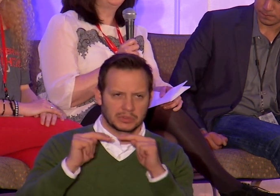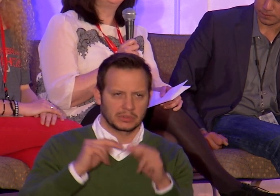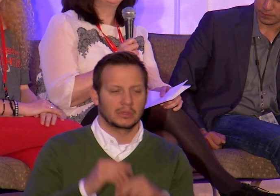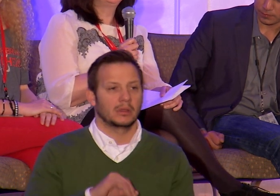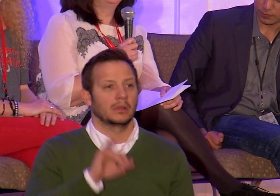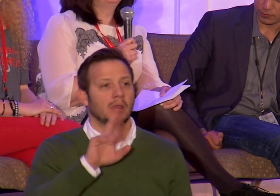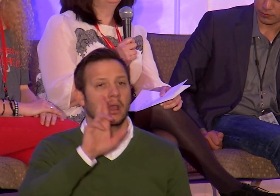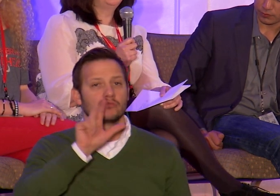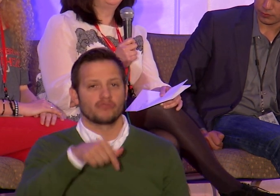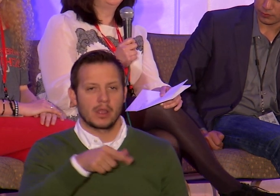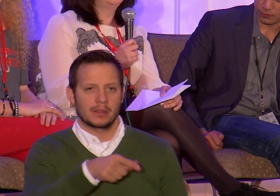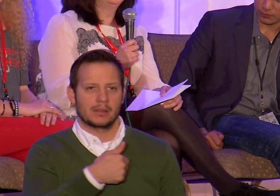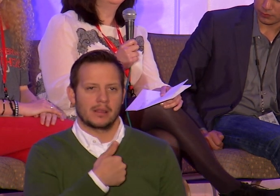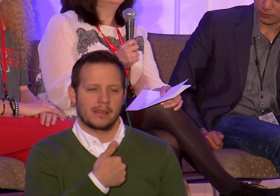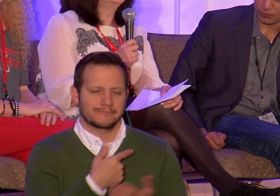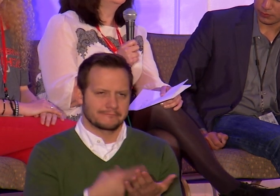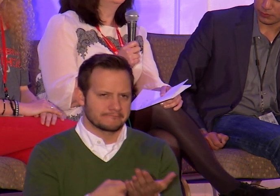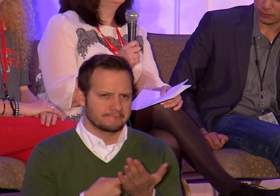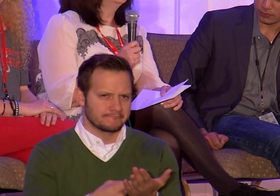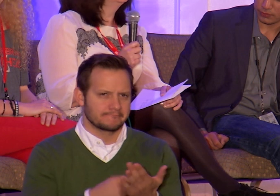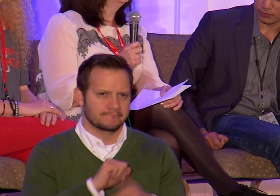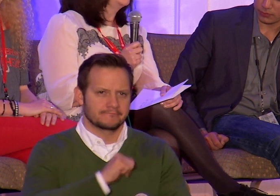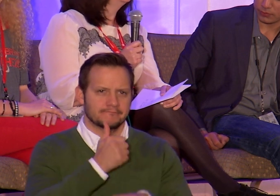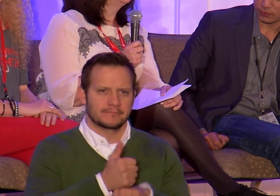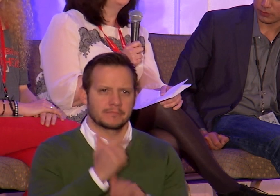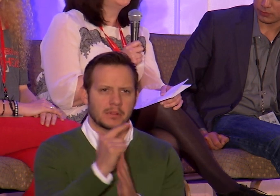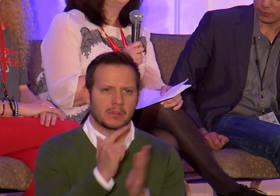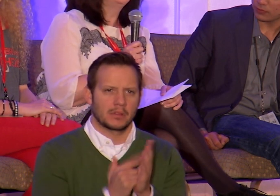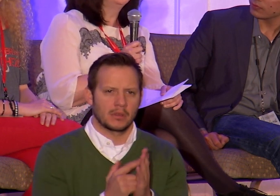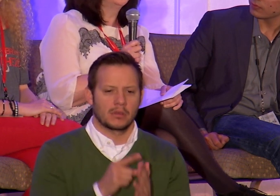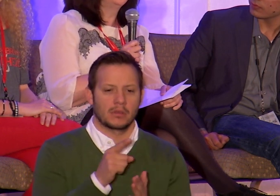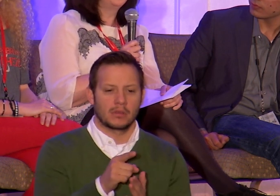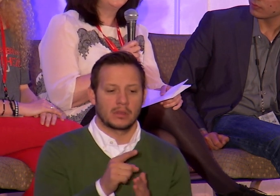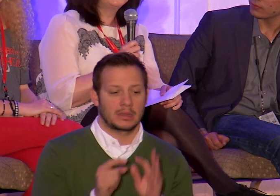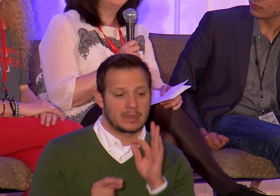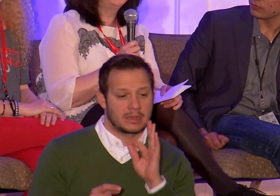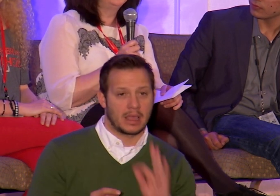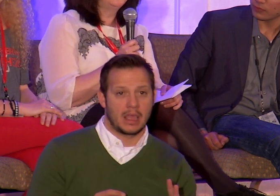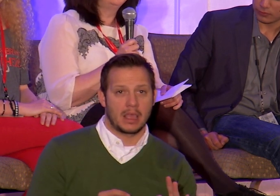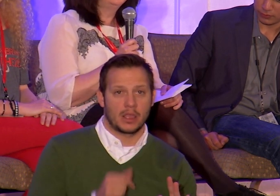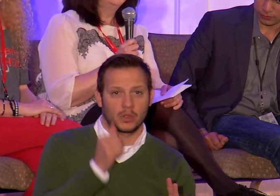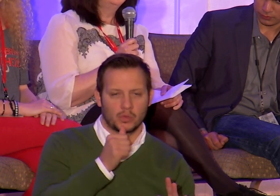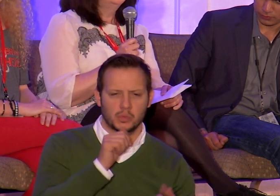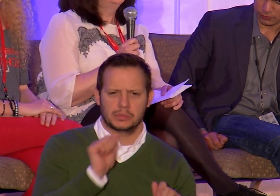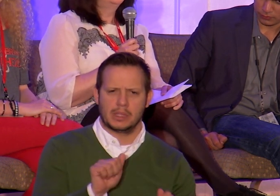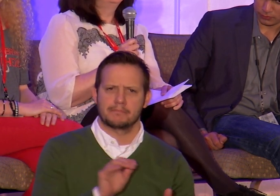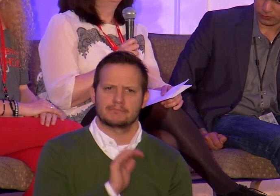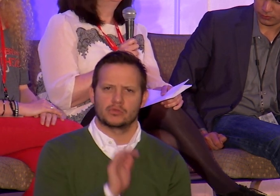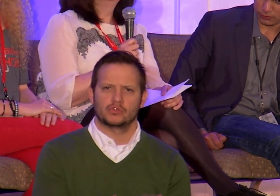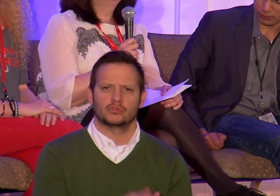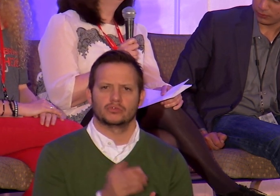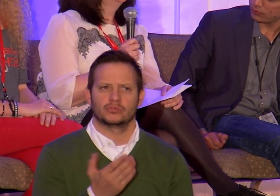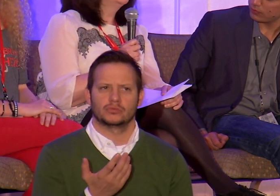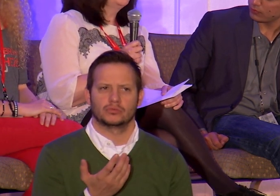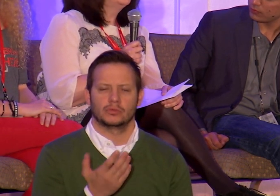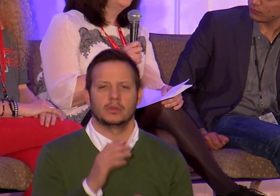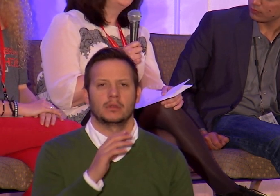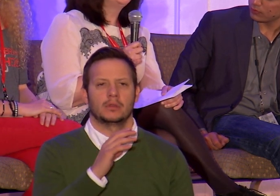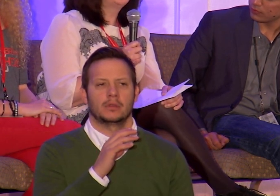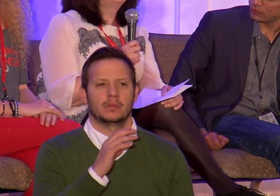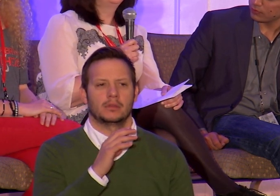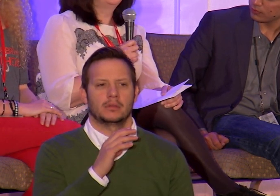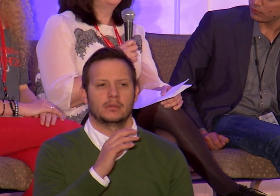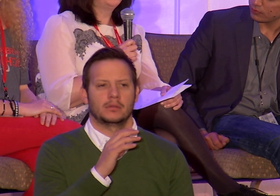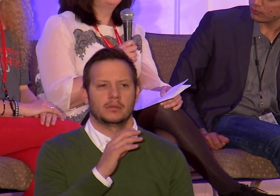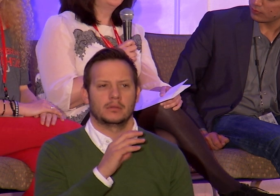being debated of making, marriage of a 9-year-old girl permissible and not allowing women